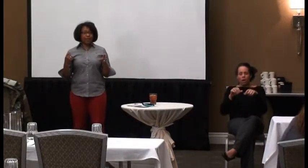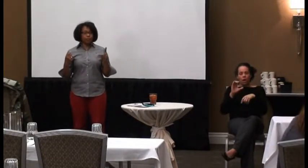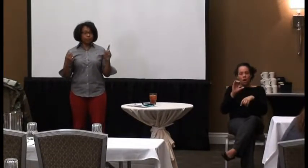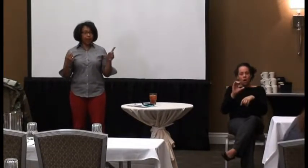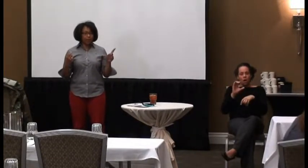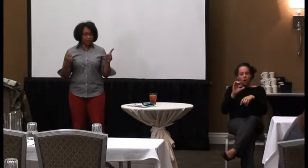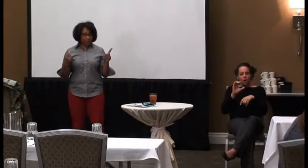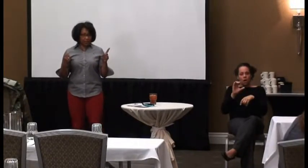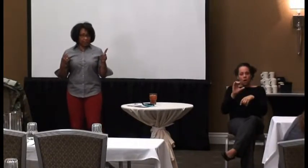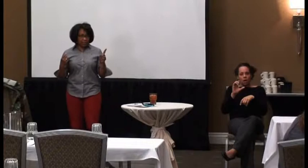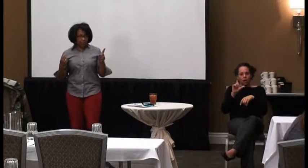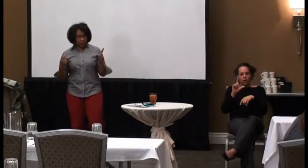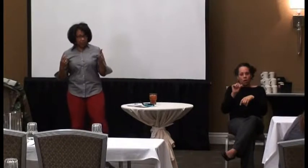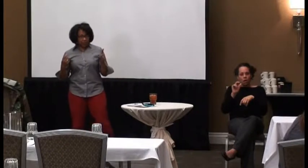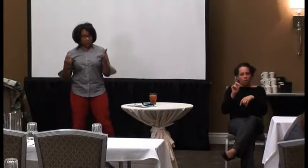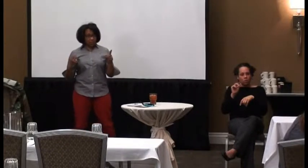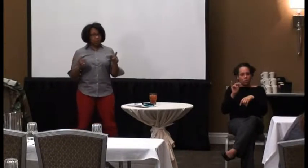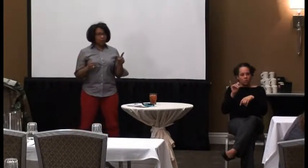a branded product